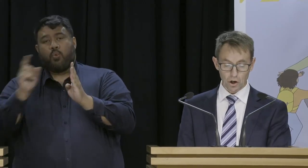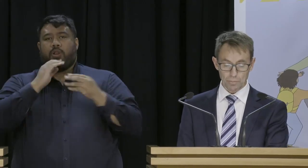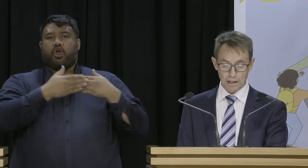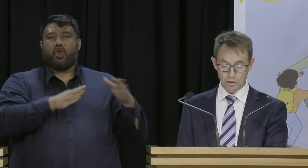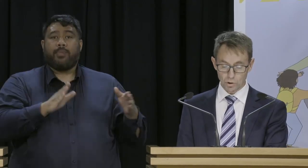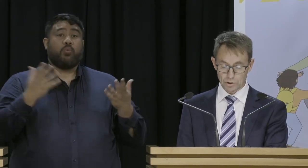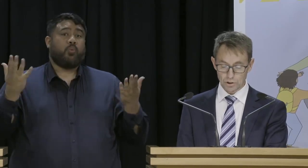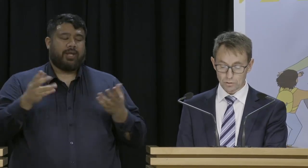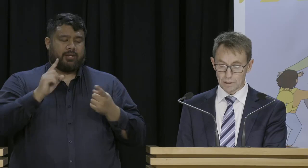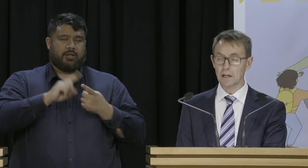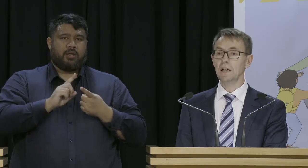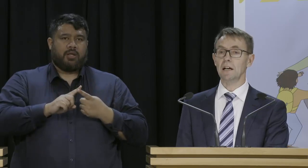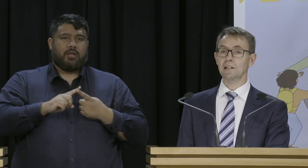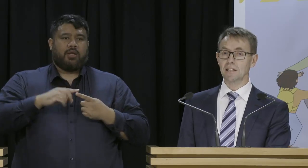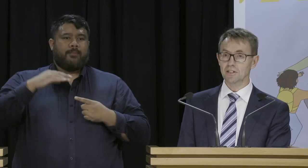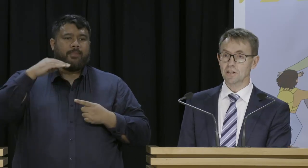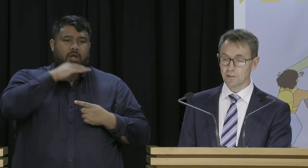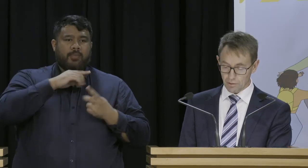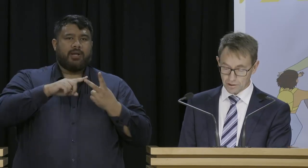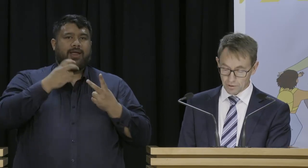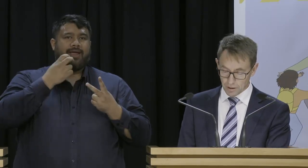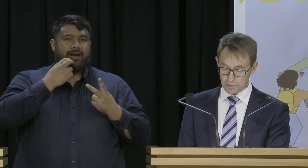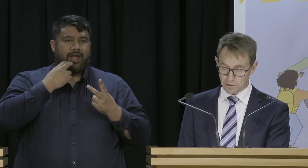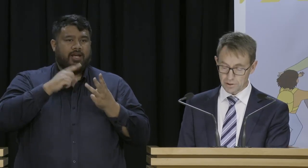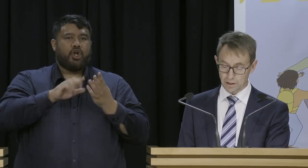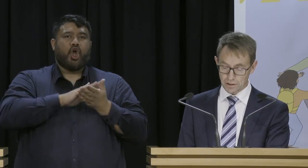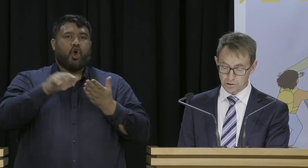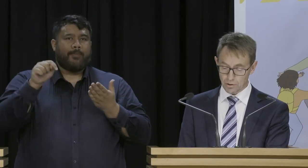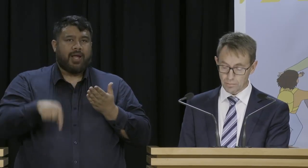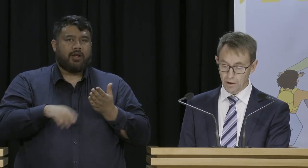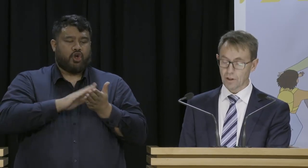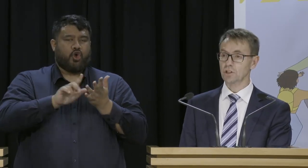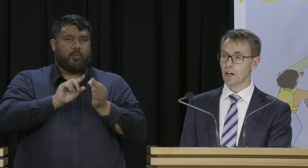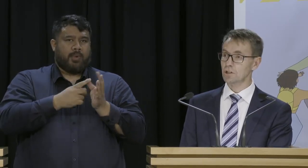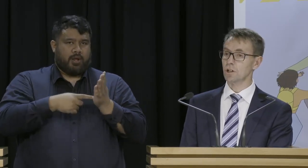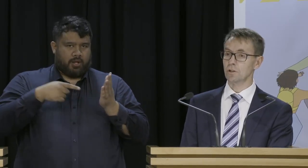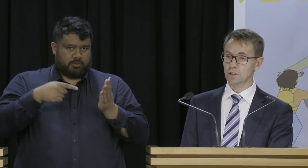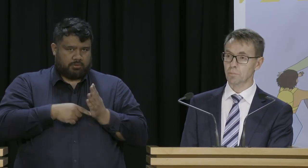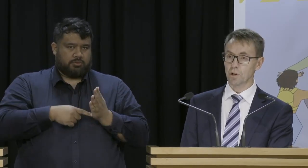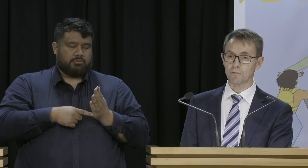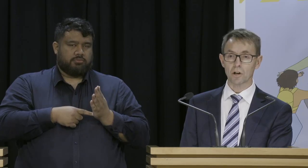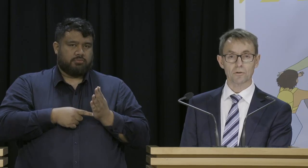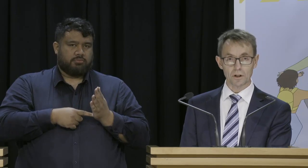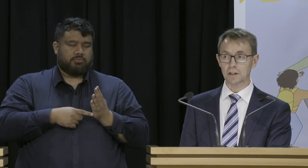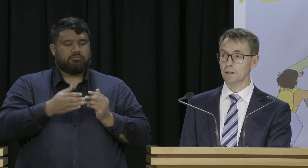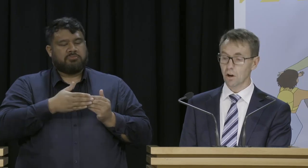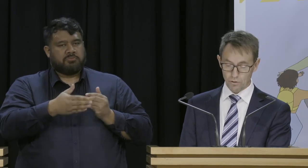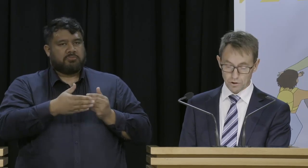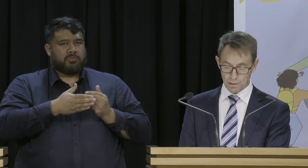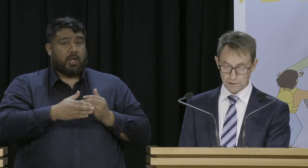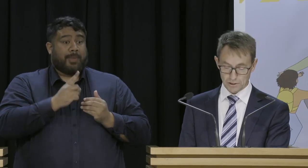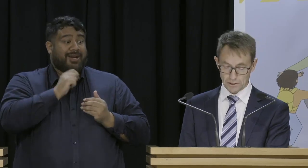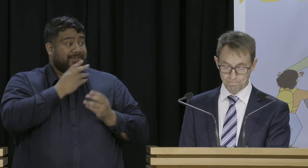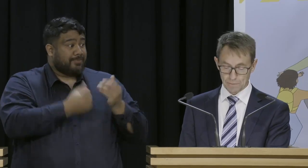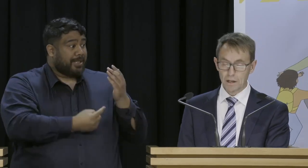Adelaide and Hobart will resume unless there are developments in the interim that change the risk profile for any of